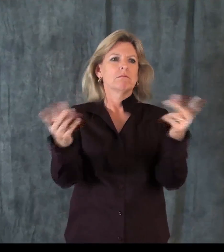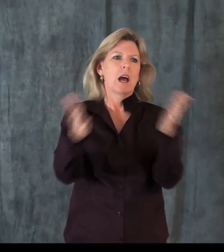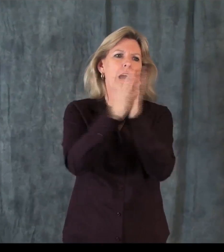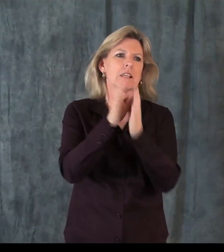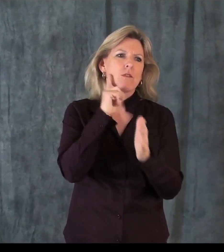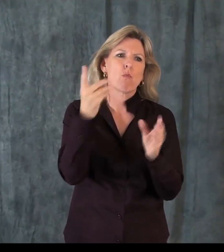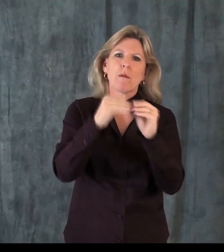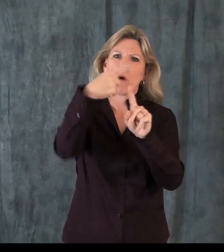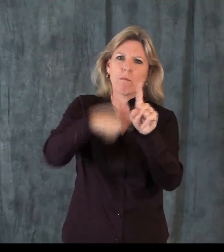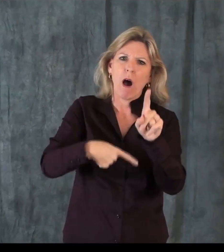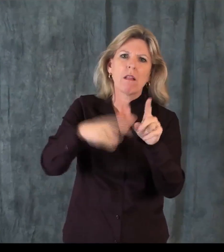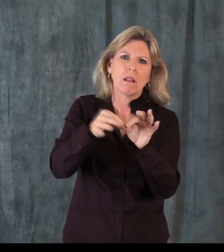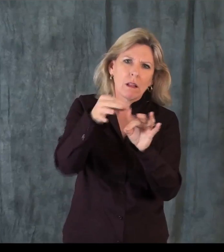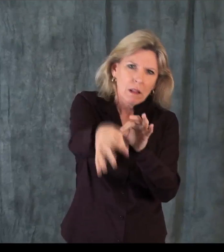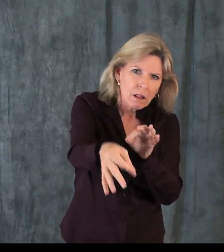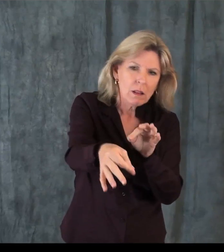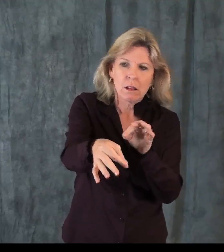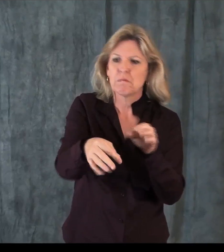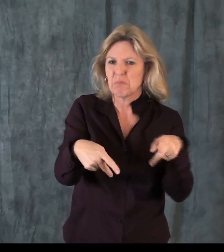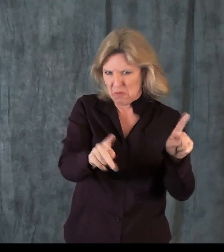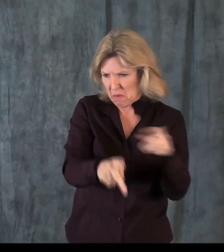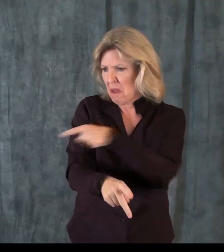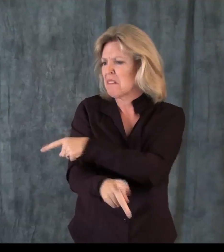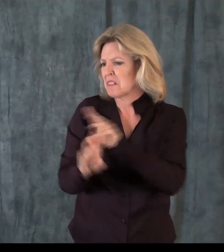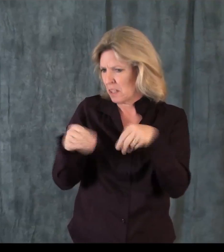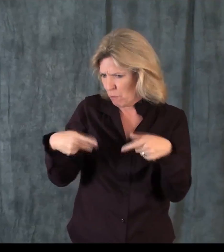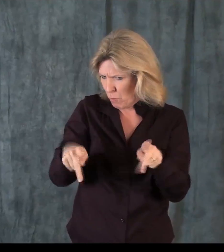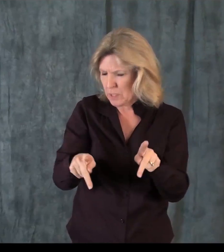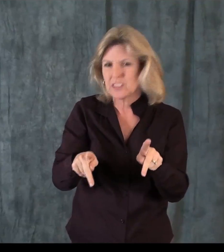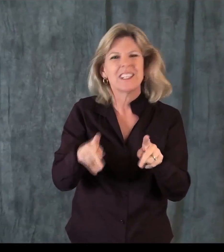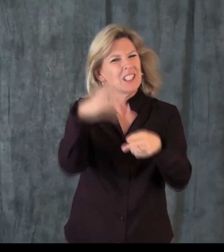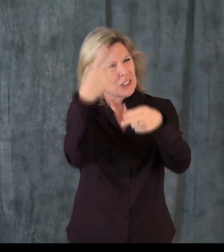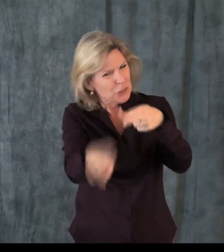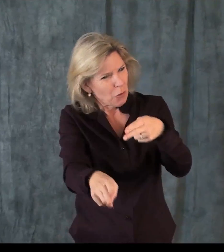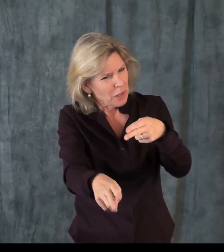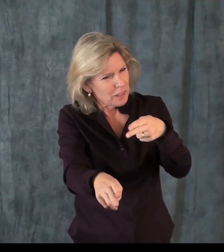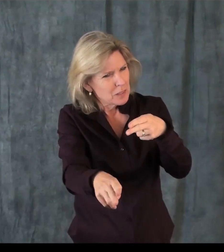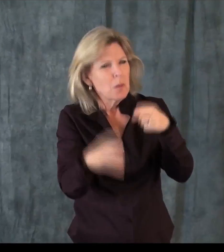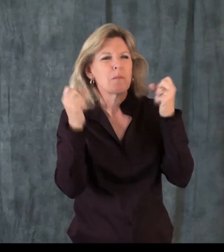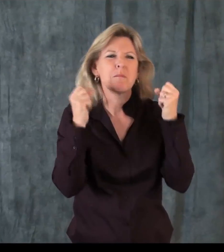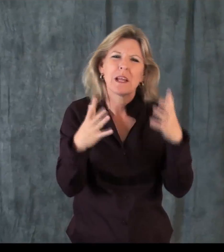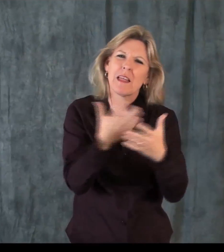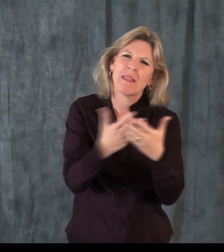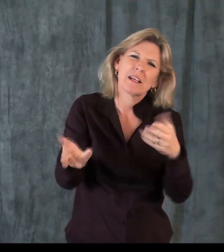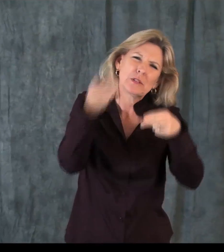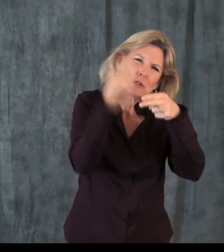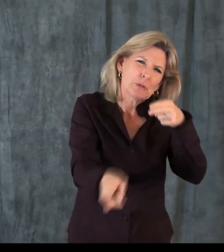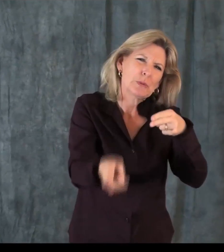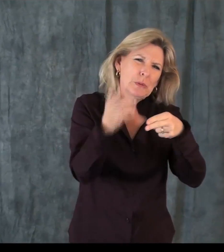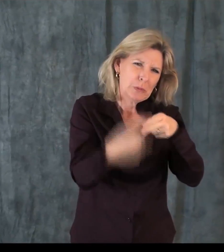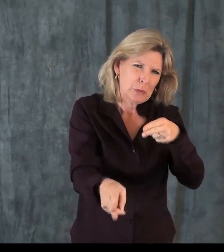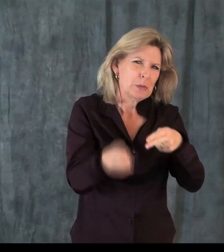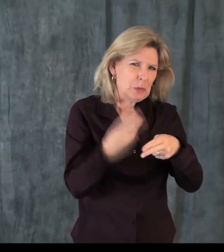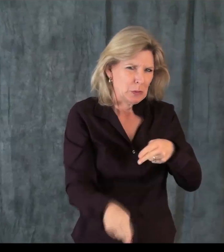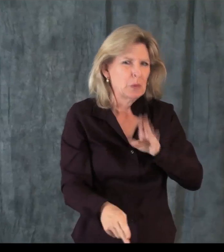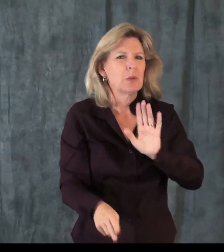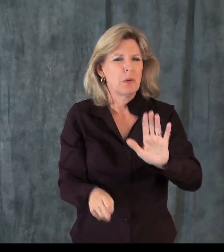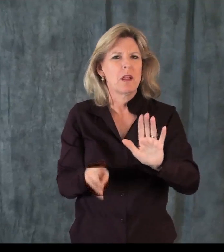They make that request of the judge, maybe for a month's postponement. And then once the judge grants permission for that, it's all said and done. So